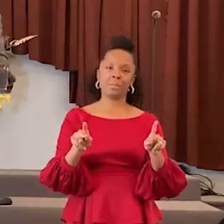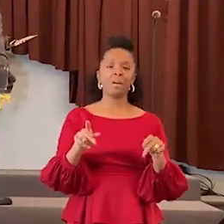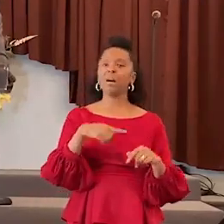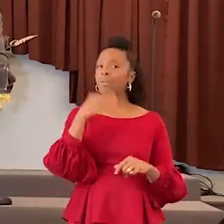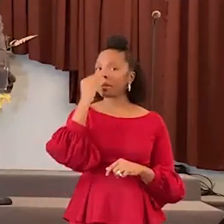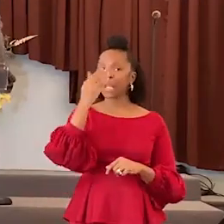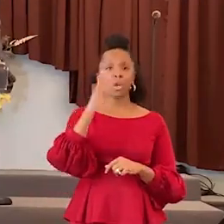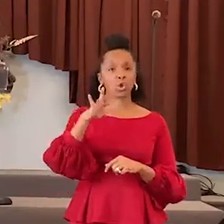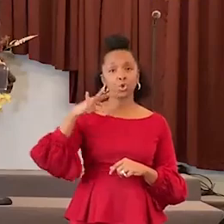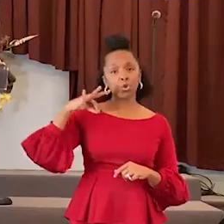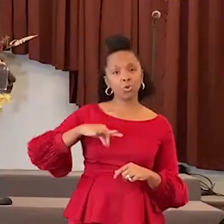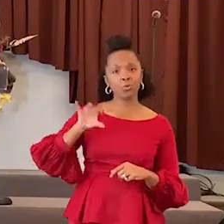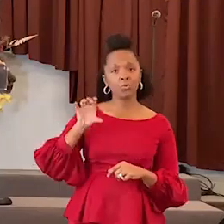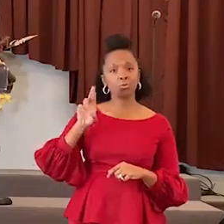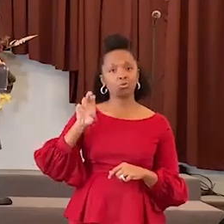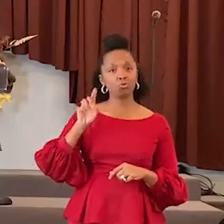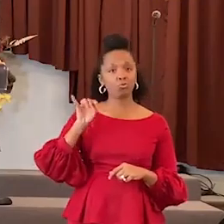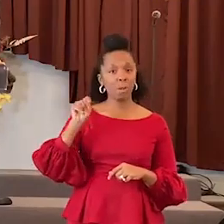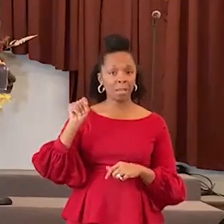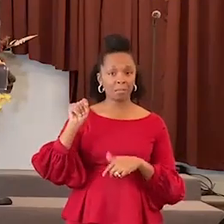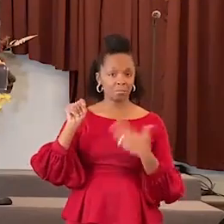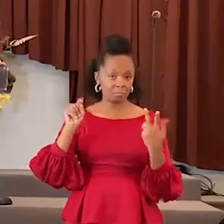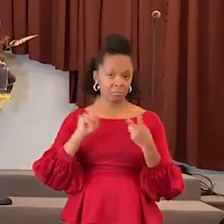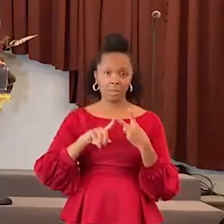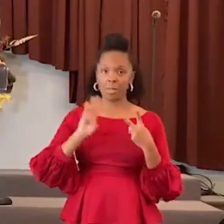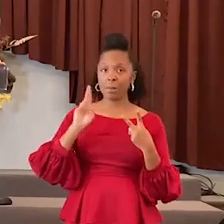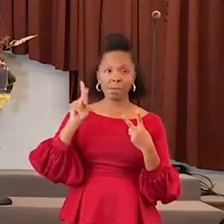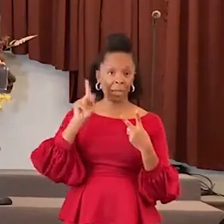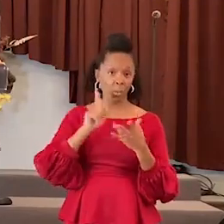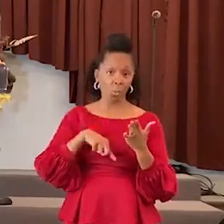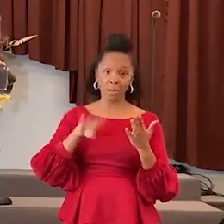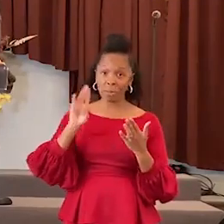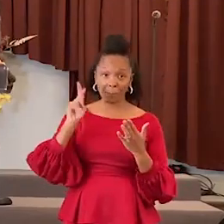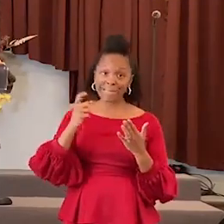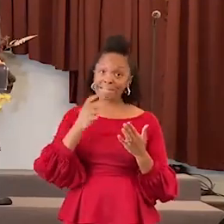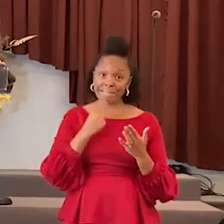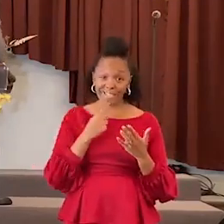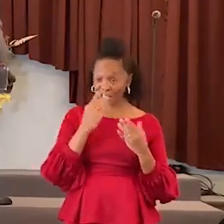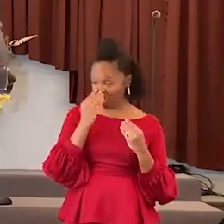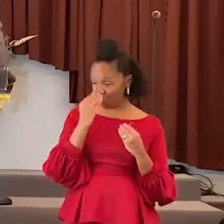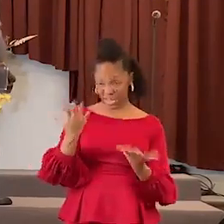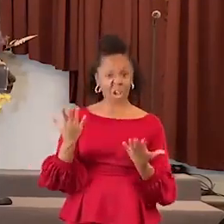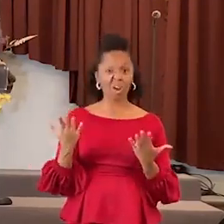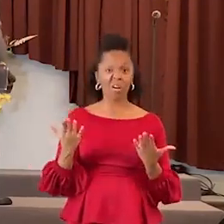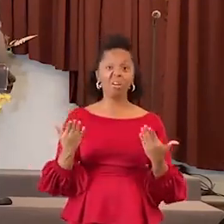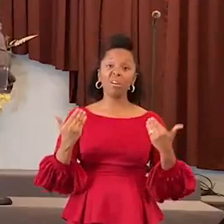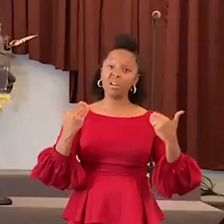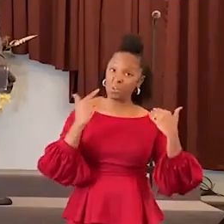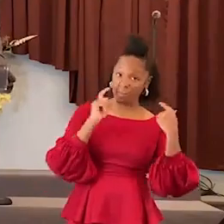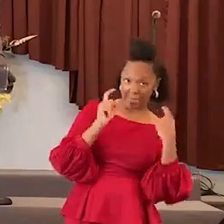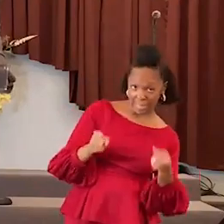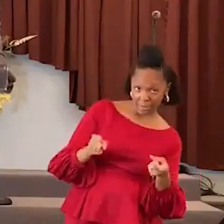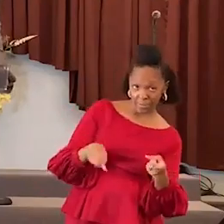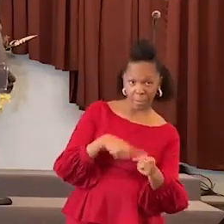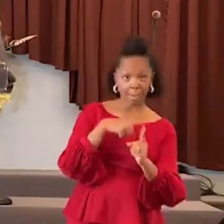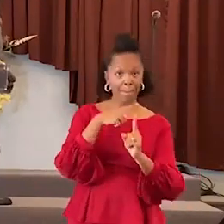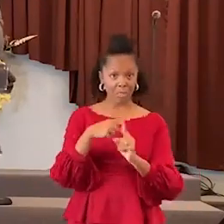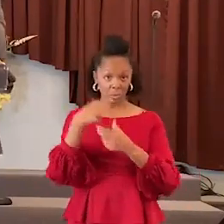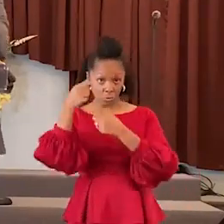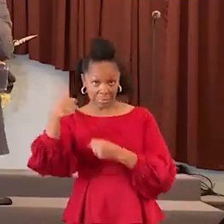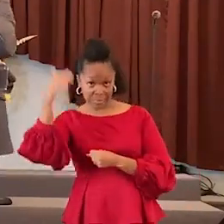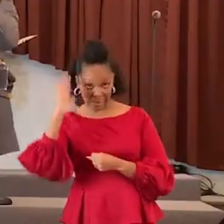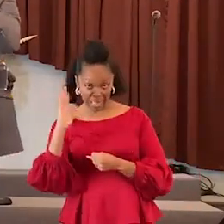like. I don't care what the bank says. I don't care what anybody says. Faith and giving makes it happen. I want